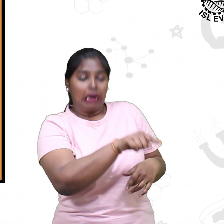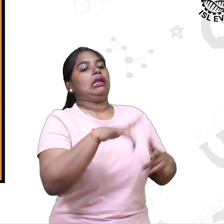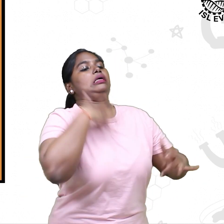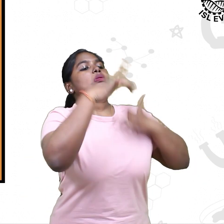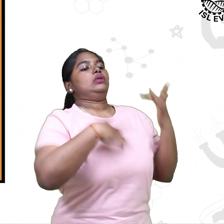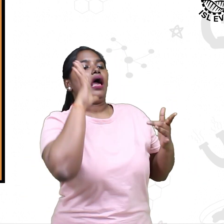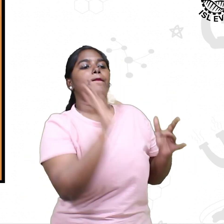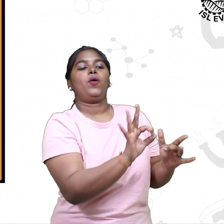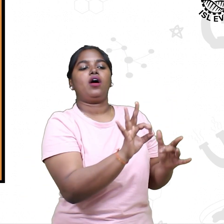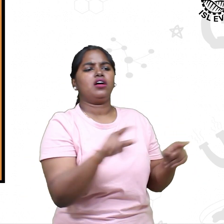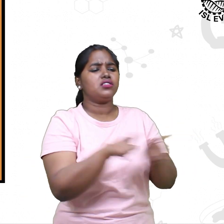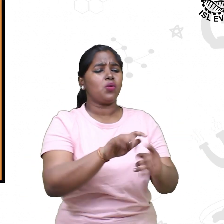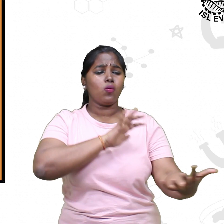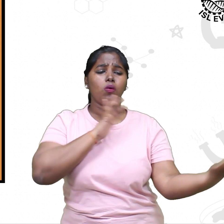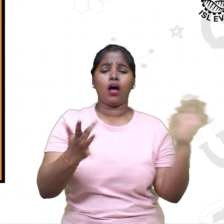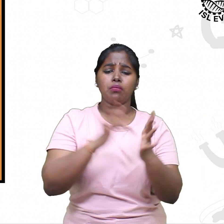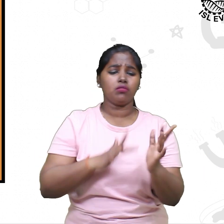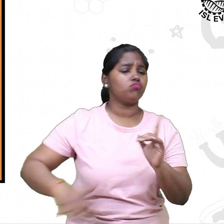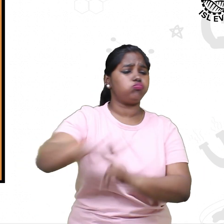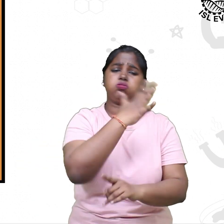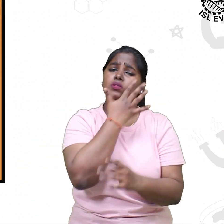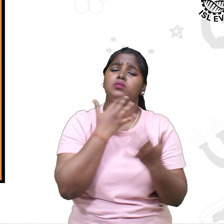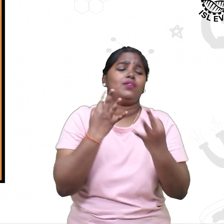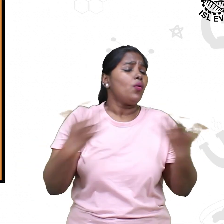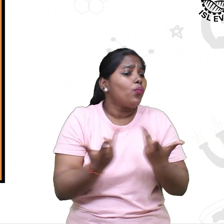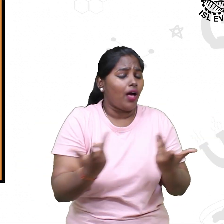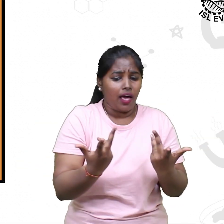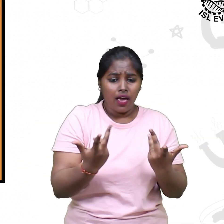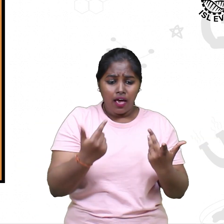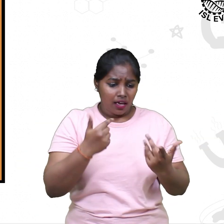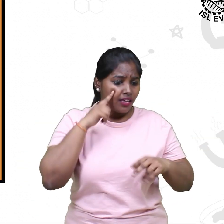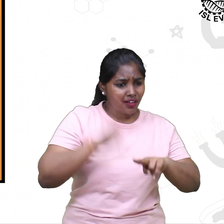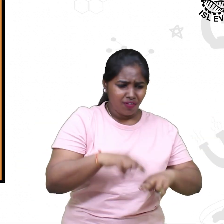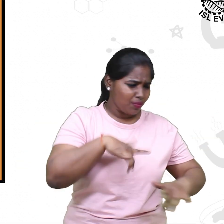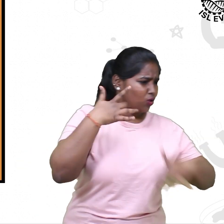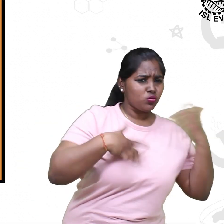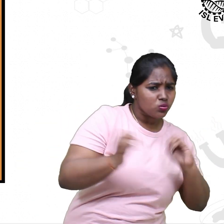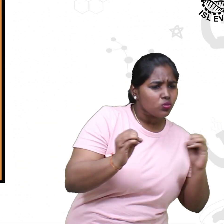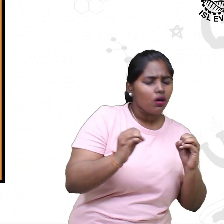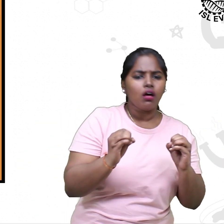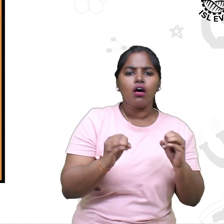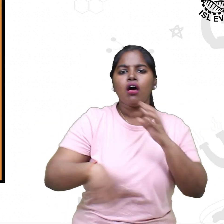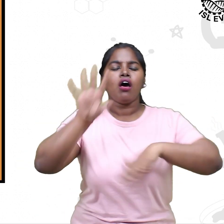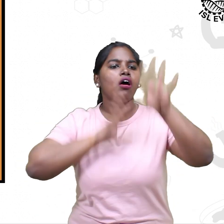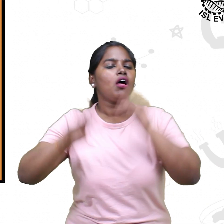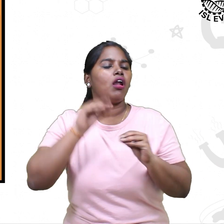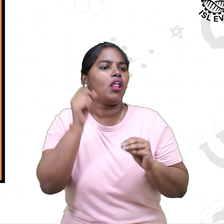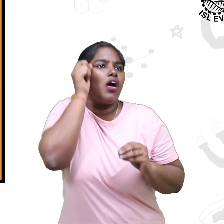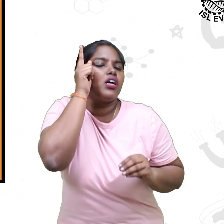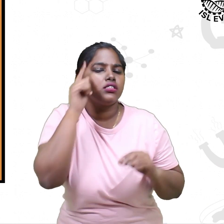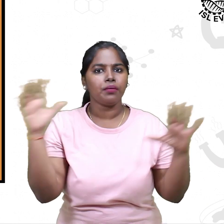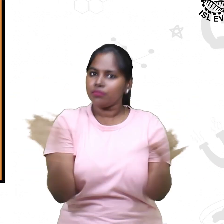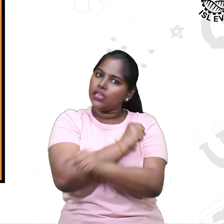is important. The world is such a wonderful place that if you're not curious, you're actually going to miss out on understanding a lot of the